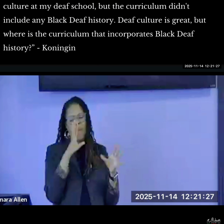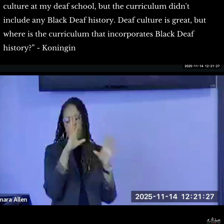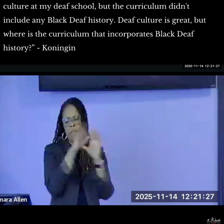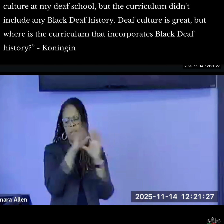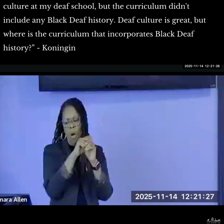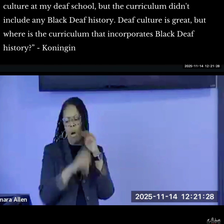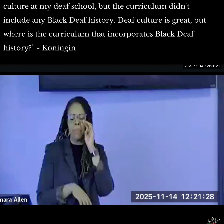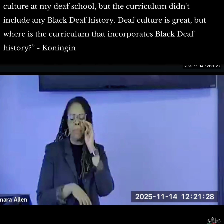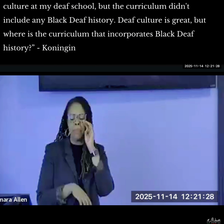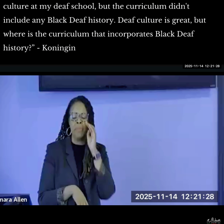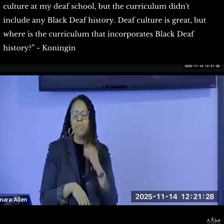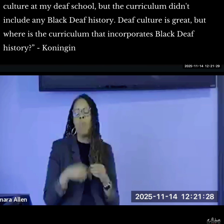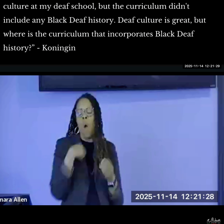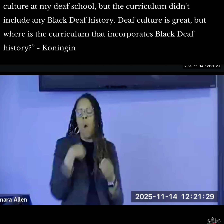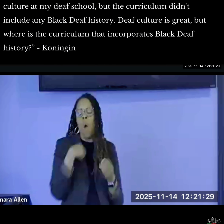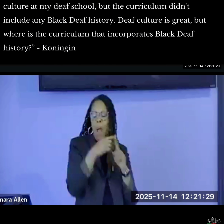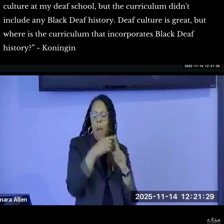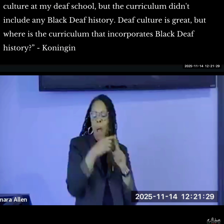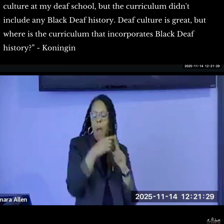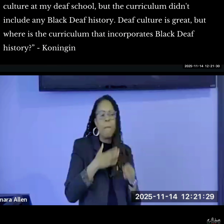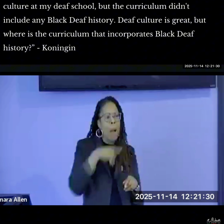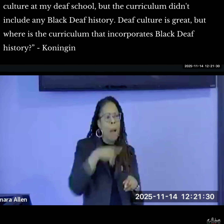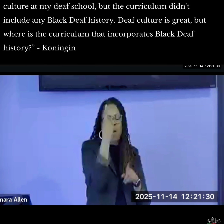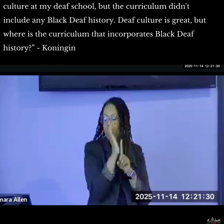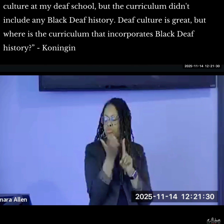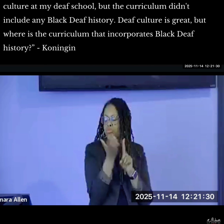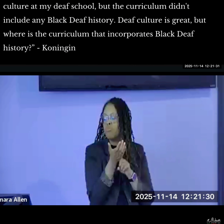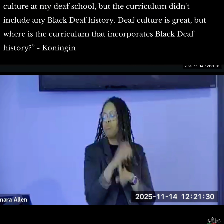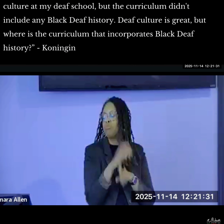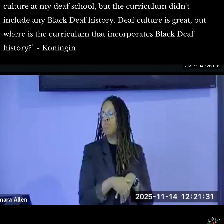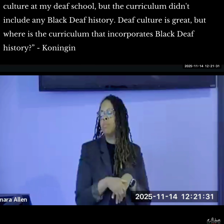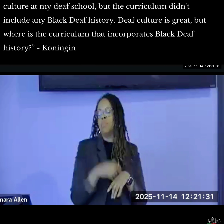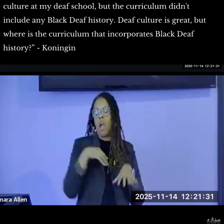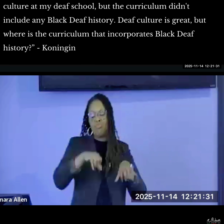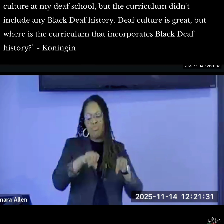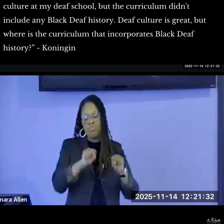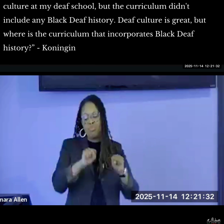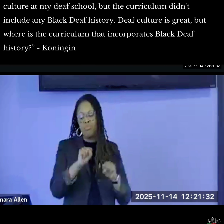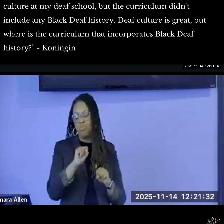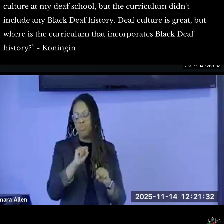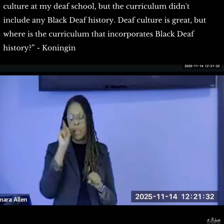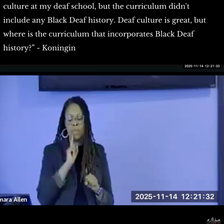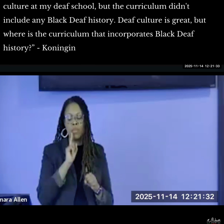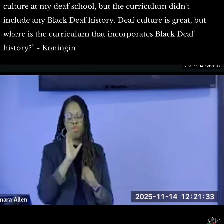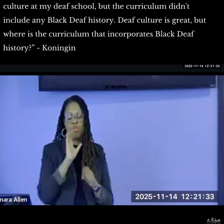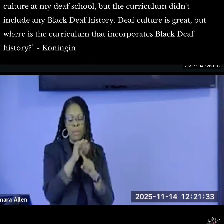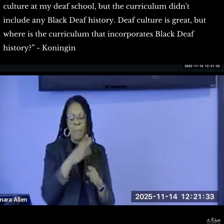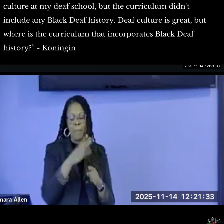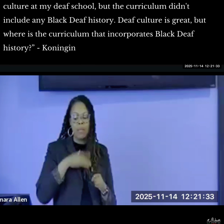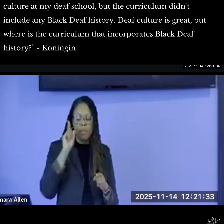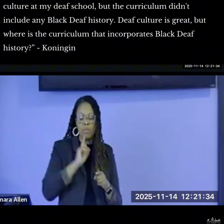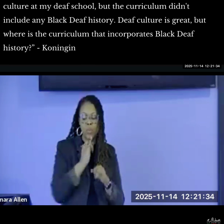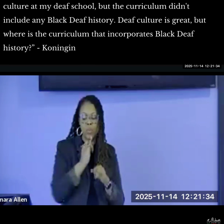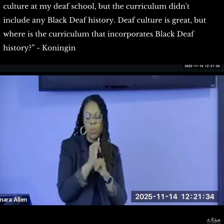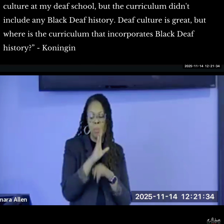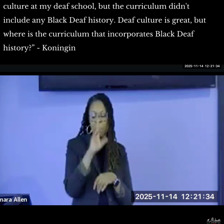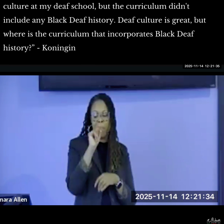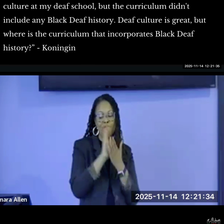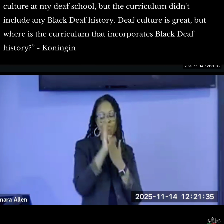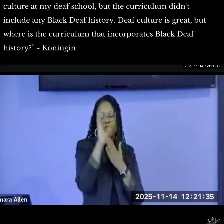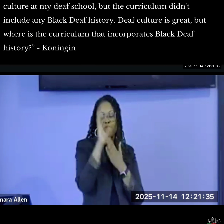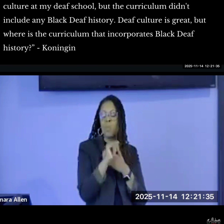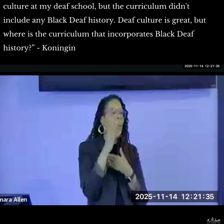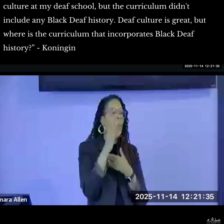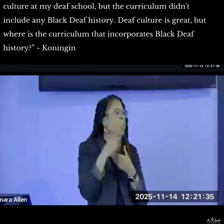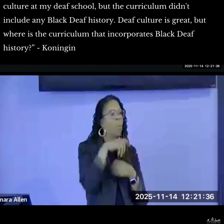I knew about NVDA during my middle school or high school time. I would have been involved. I would have learned about my Black